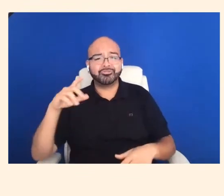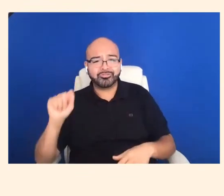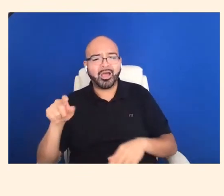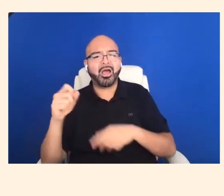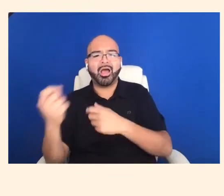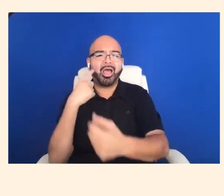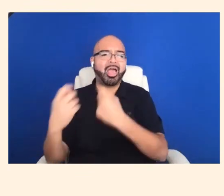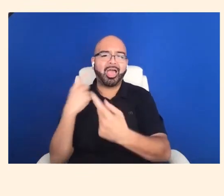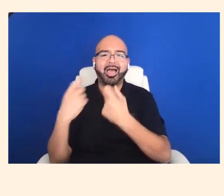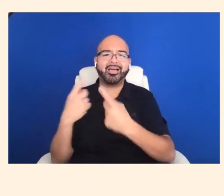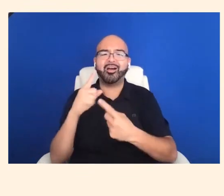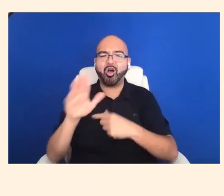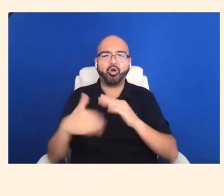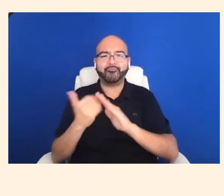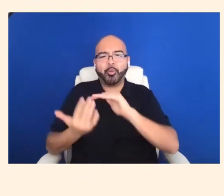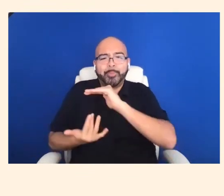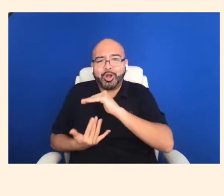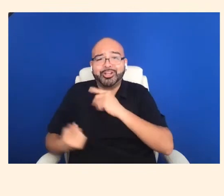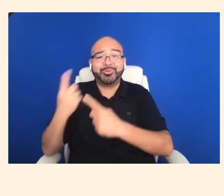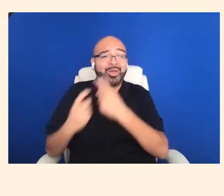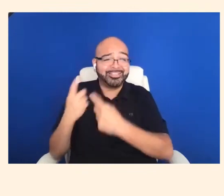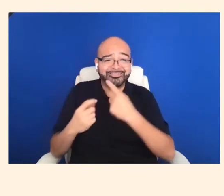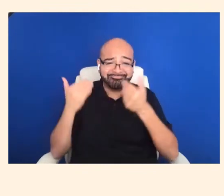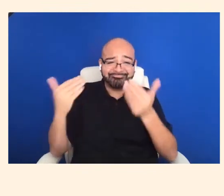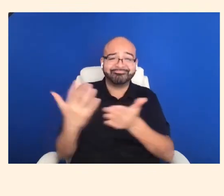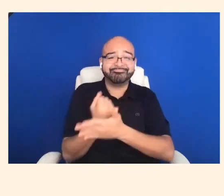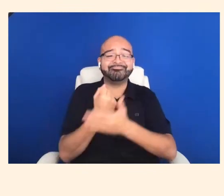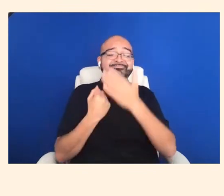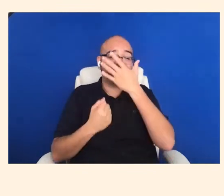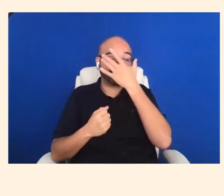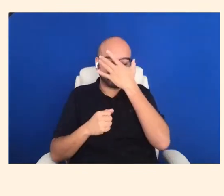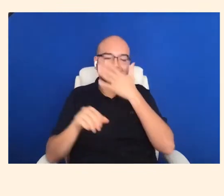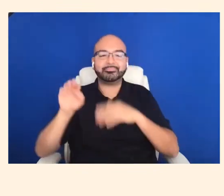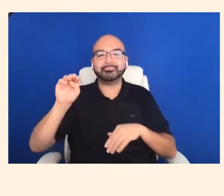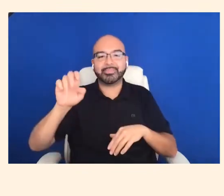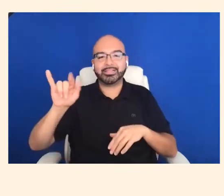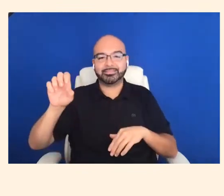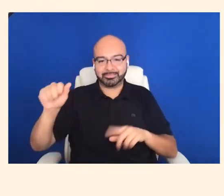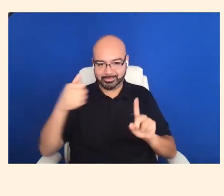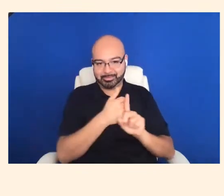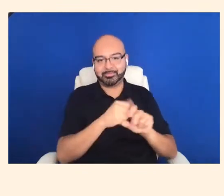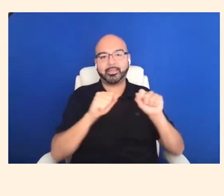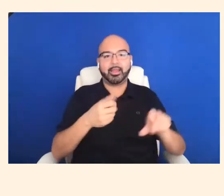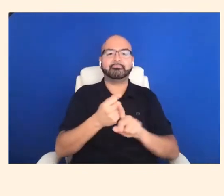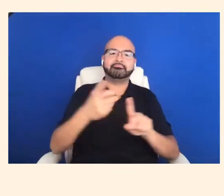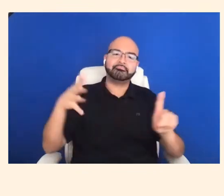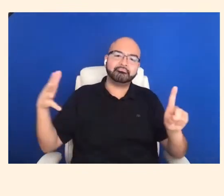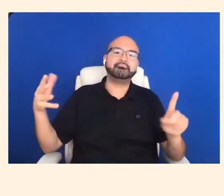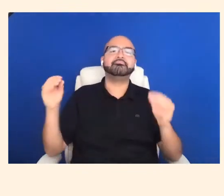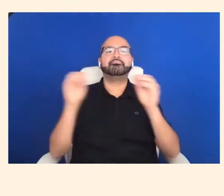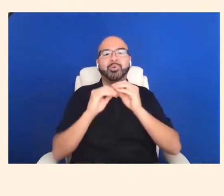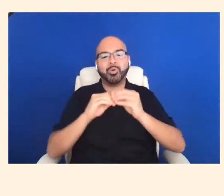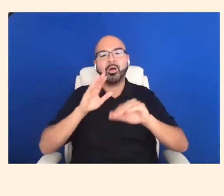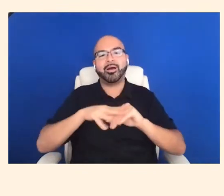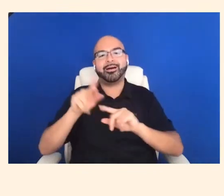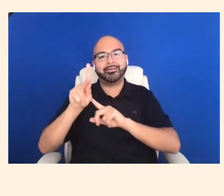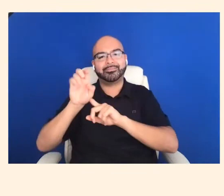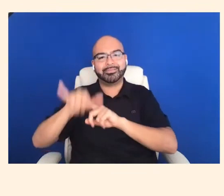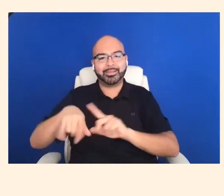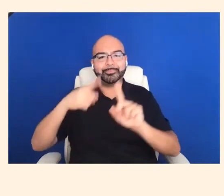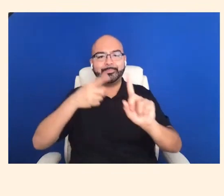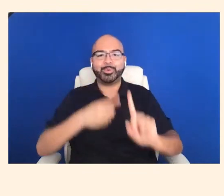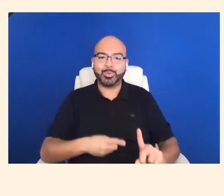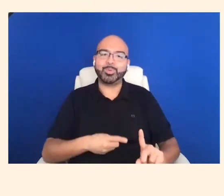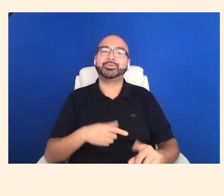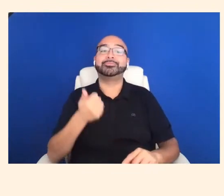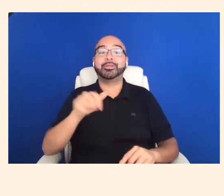burning questions of your spirit. Melissa is here to provide further insights, elaborate maybe on some key points, and address any